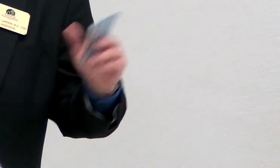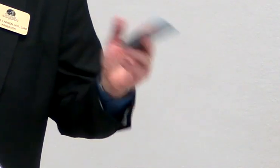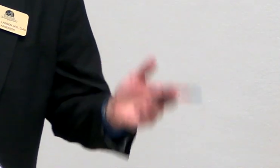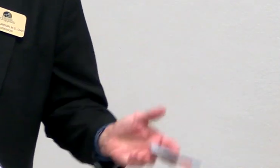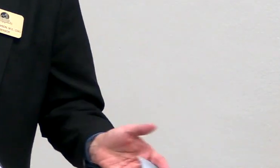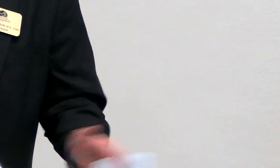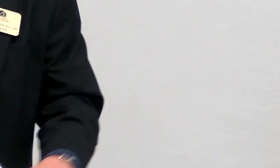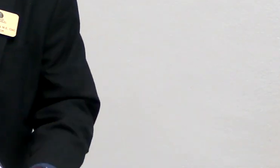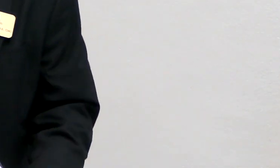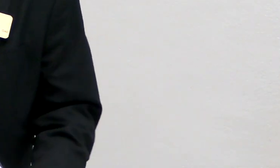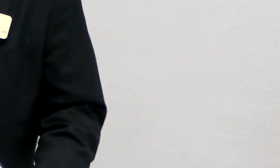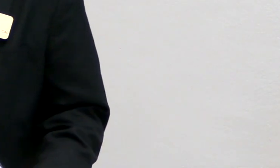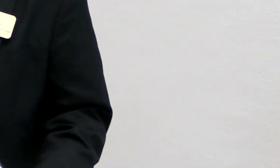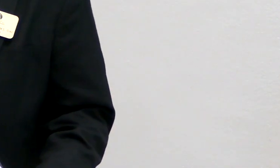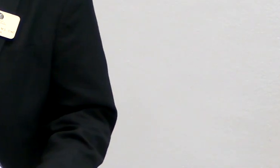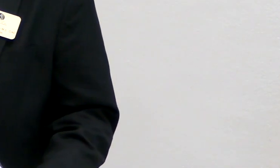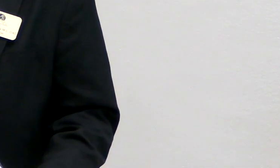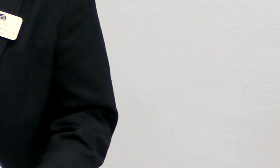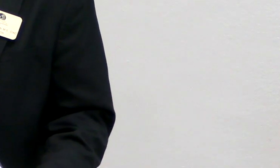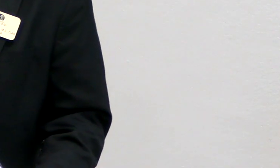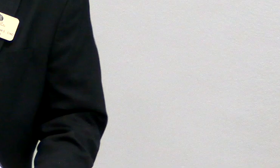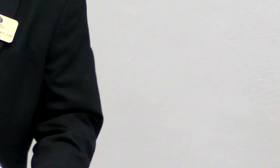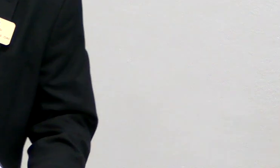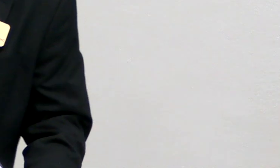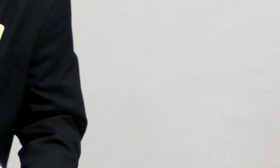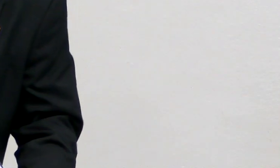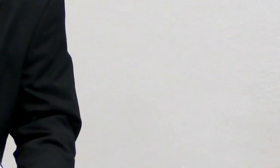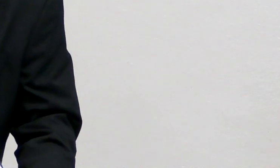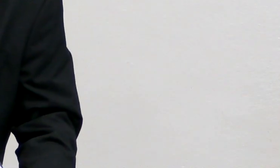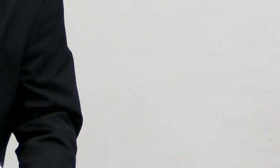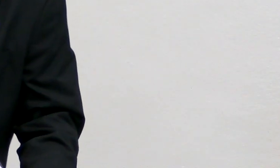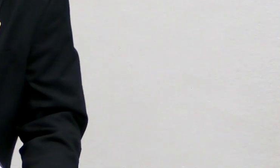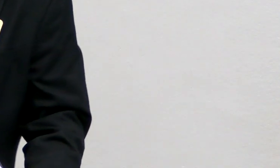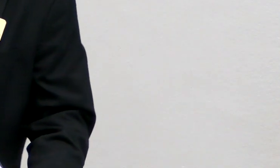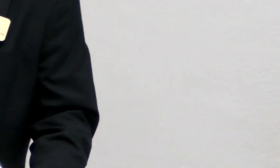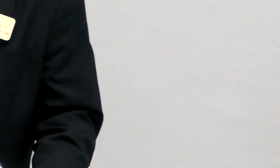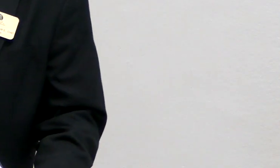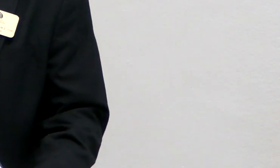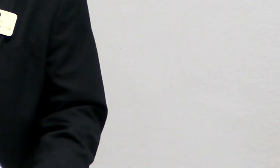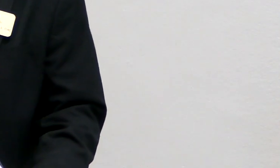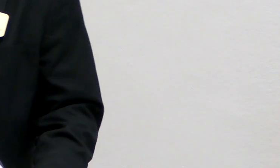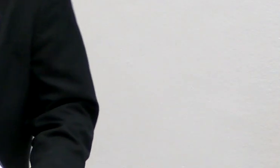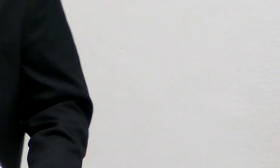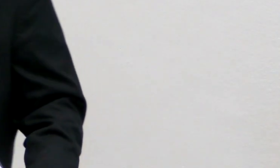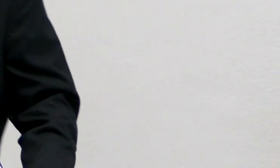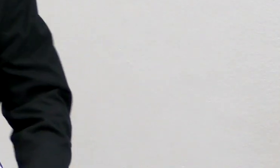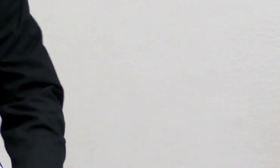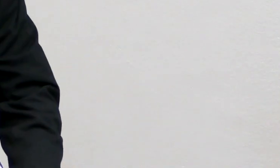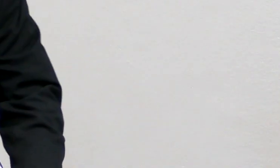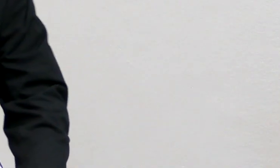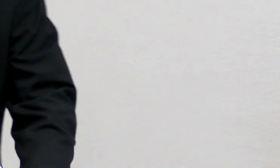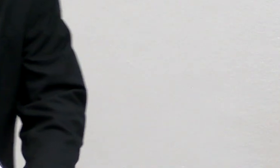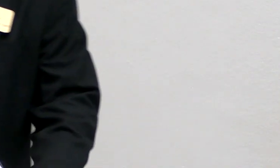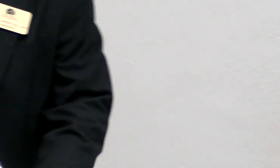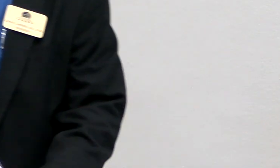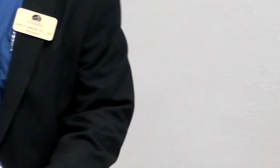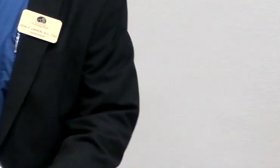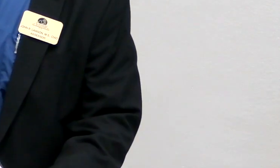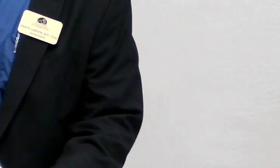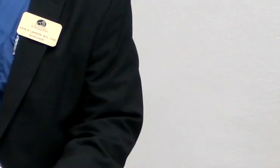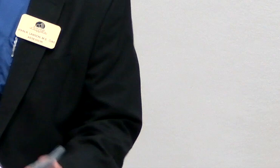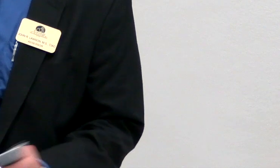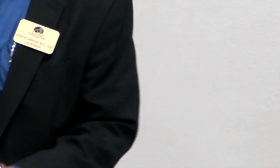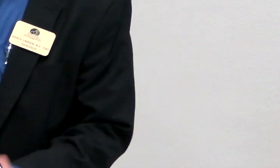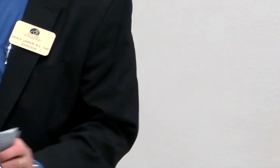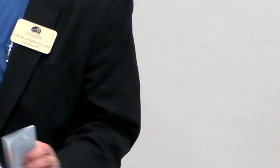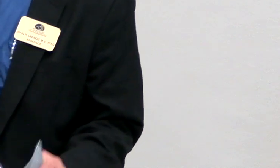your lesson for today. Okay, but if you live in any of those towns in Schaumburg Township, you're in the right place. So 2